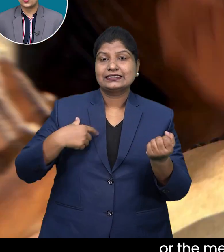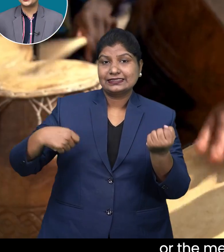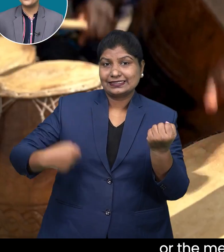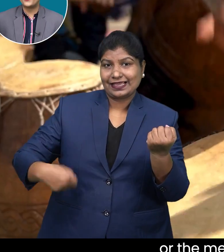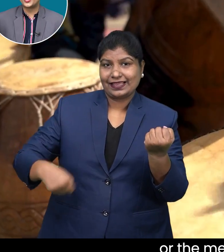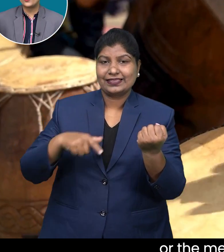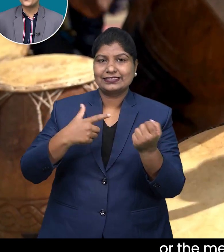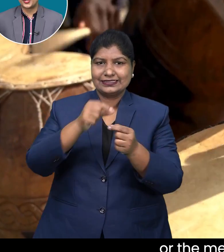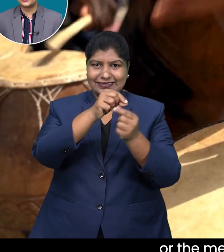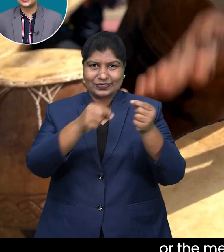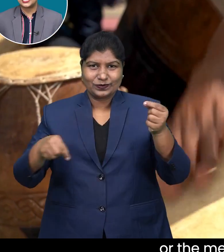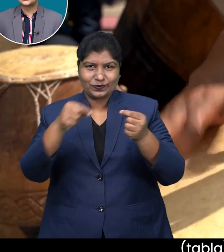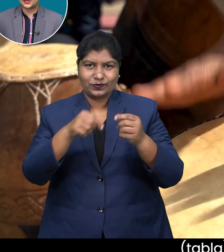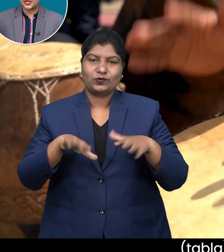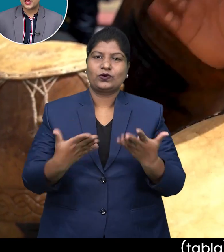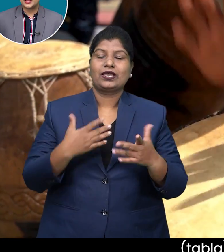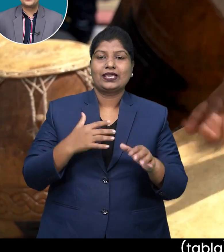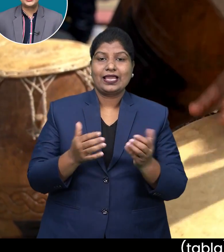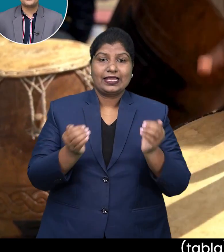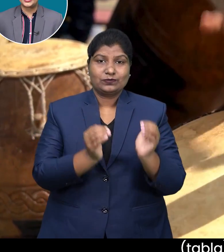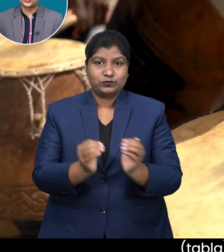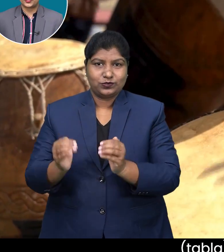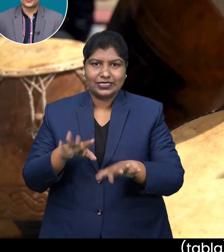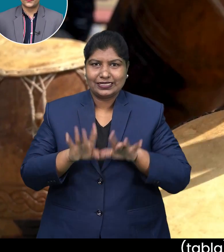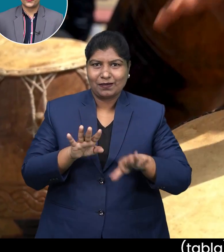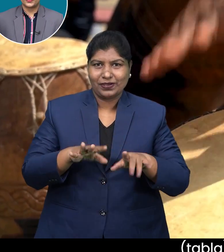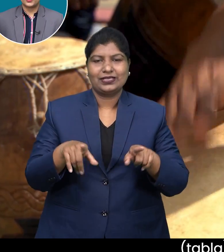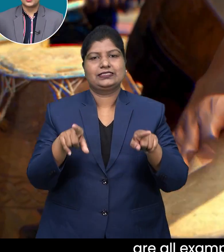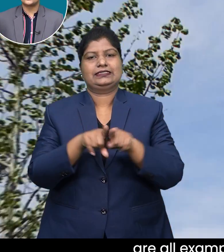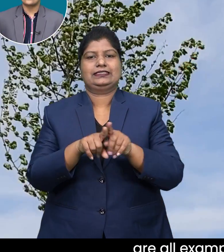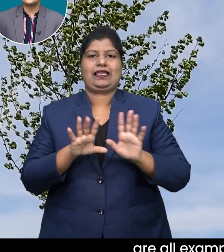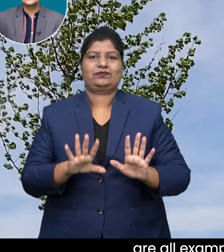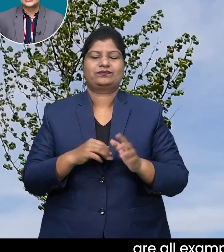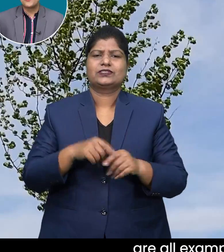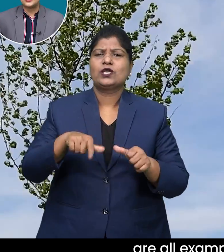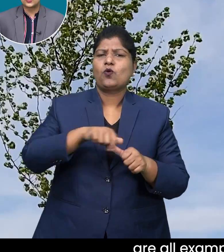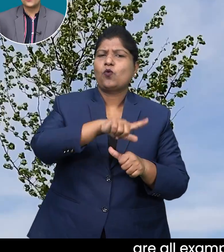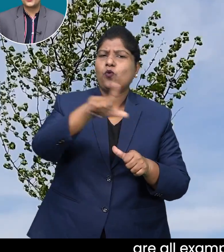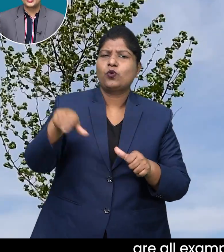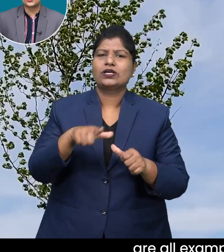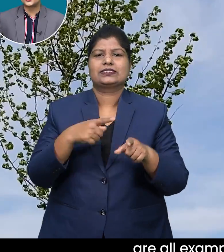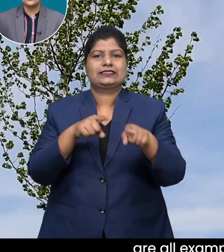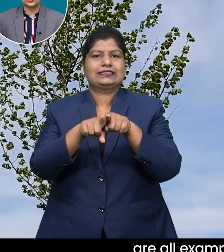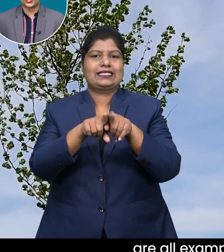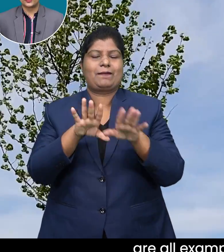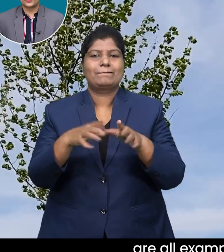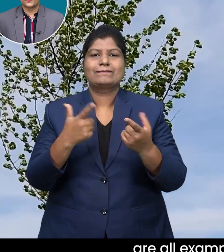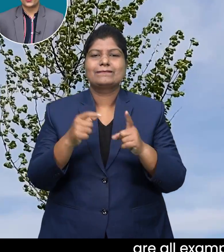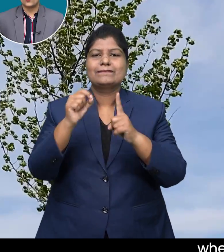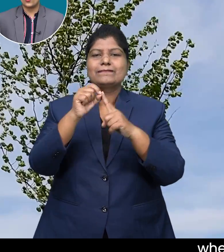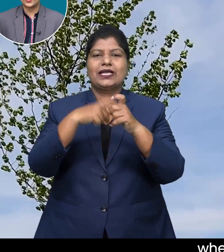guitar or the membrane of drums, tabla, being played are all examples of periodic